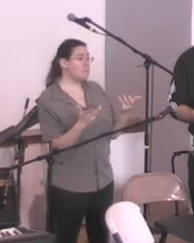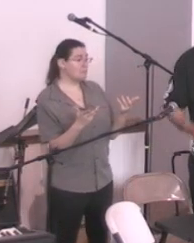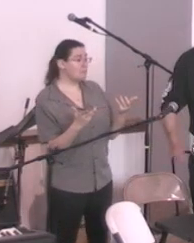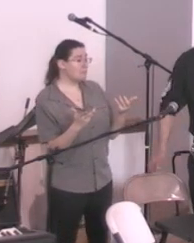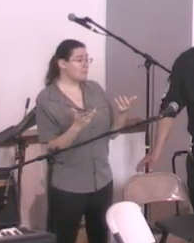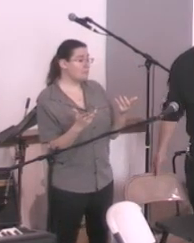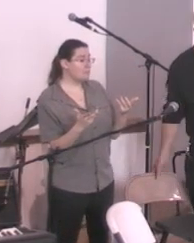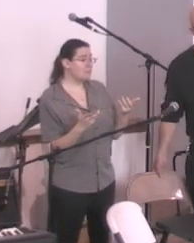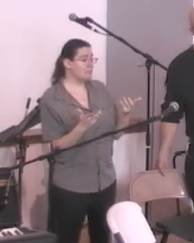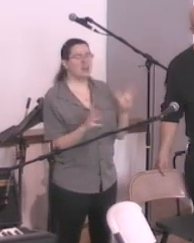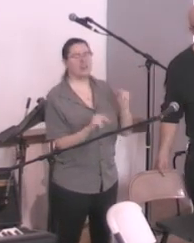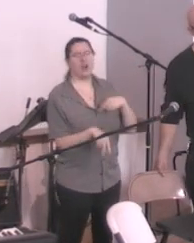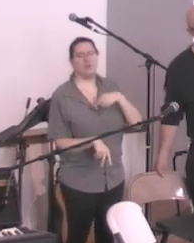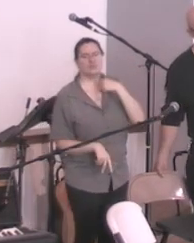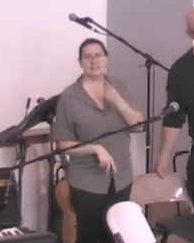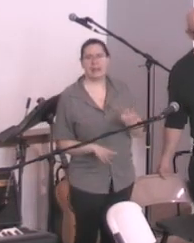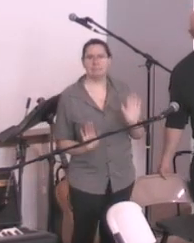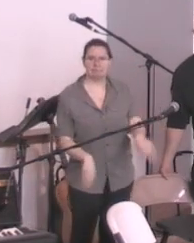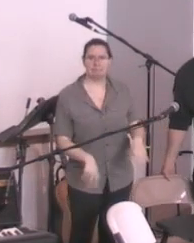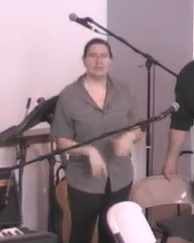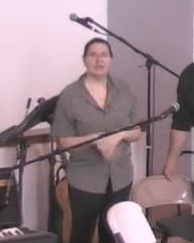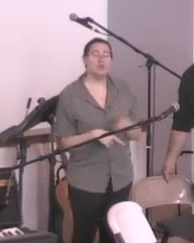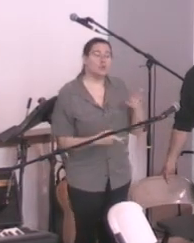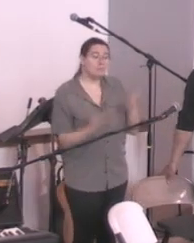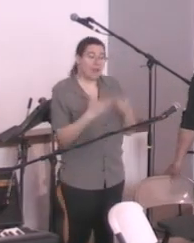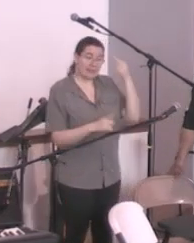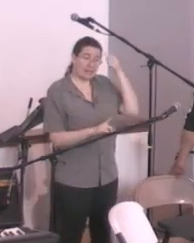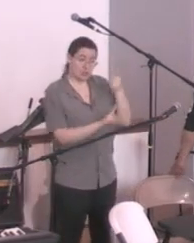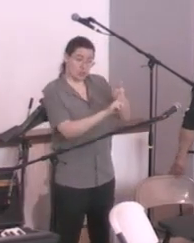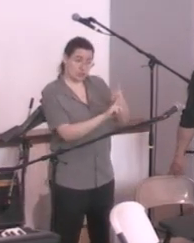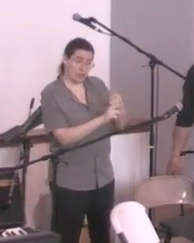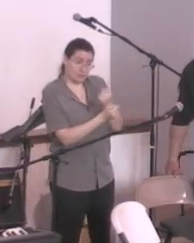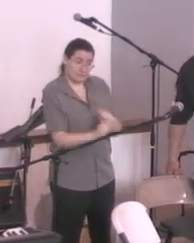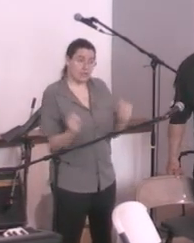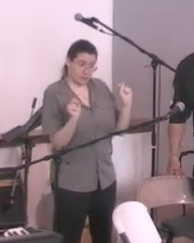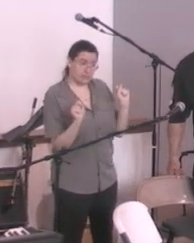yeah, I'll just say it. You might think you're saved,